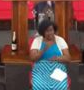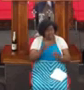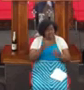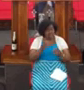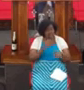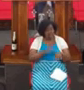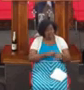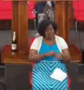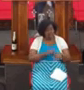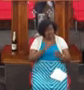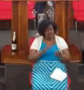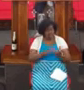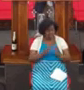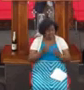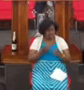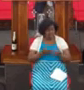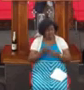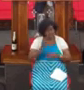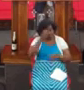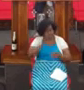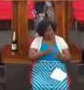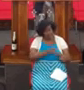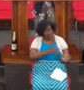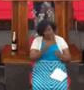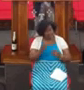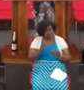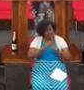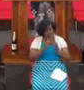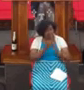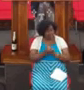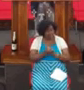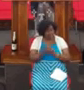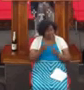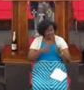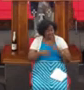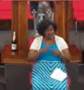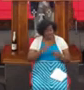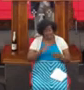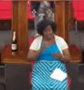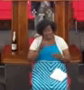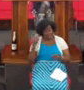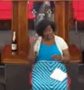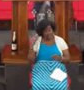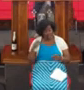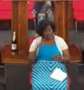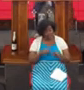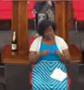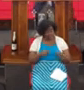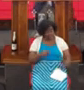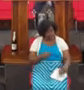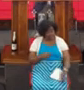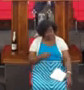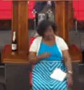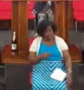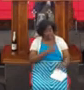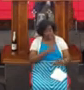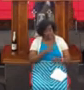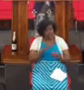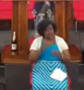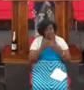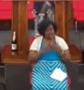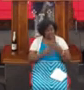faith, you will be changed. The Bible says she came behind him, touched the border of his garment, and immediately the issue